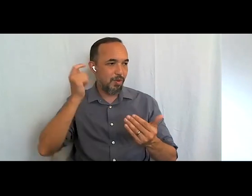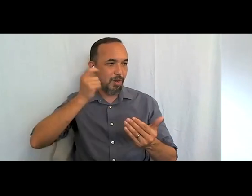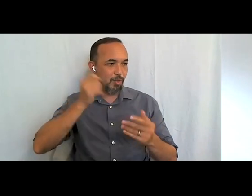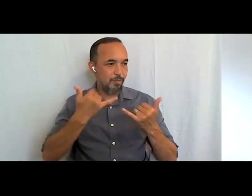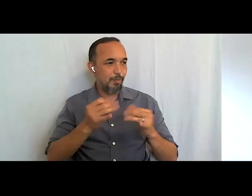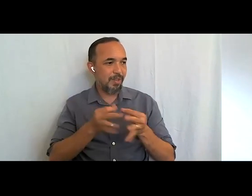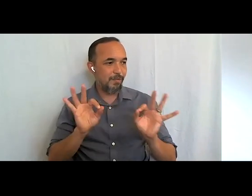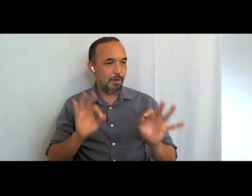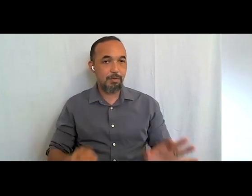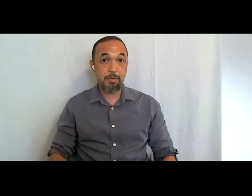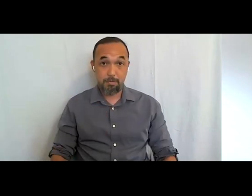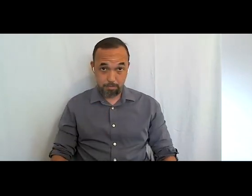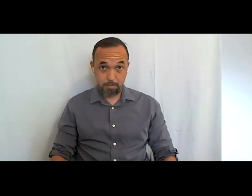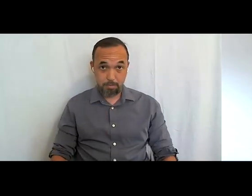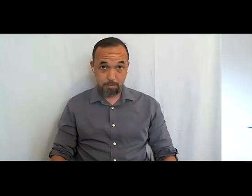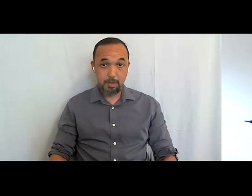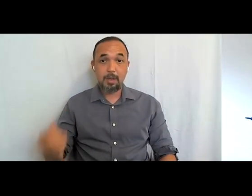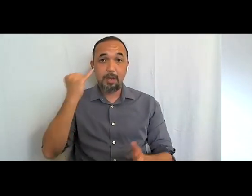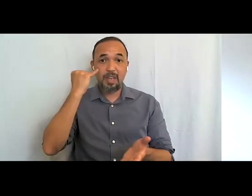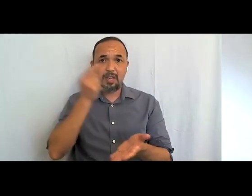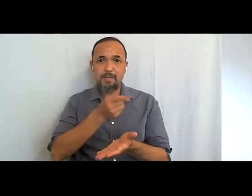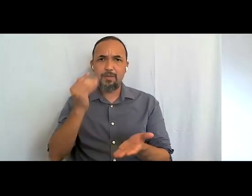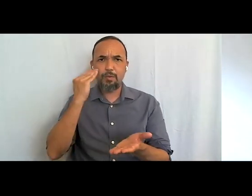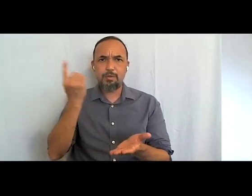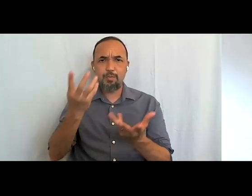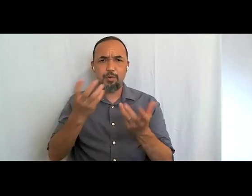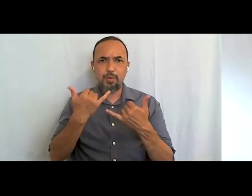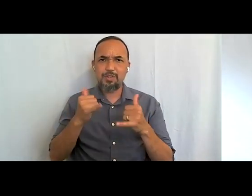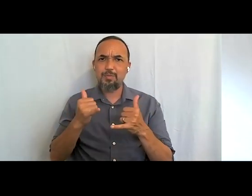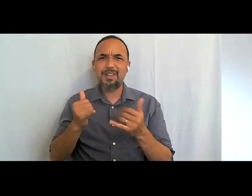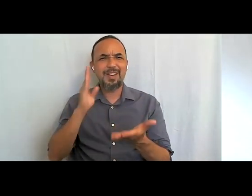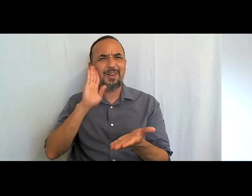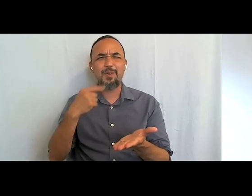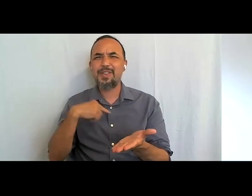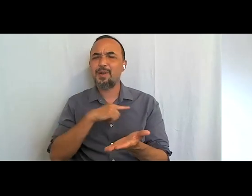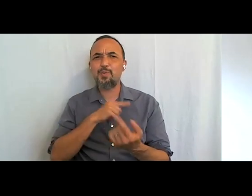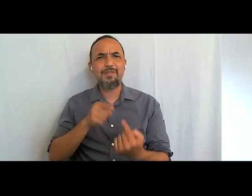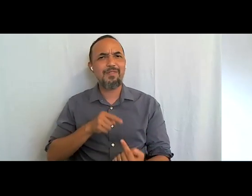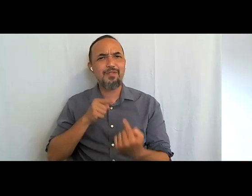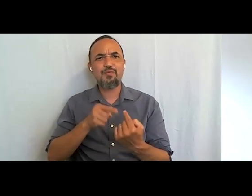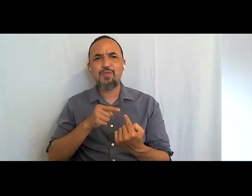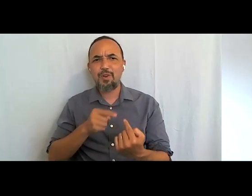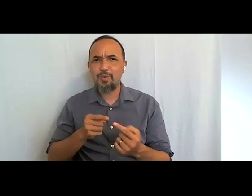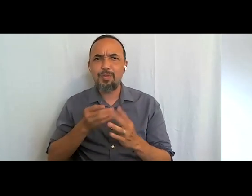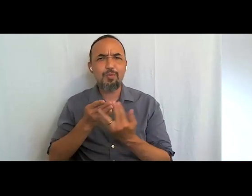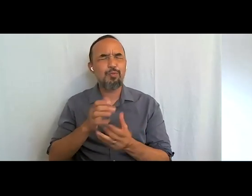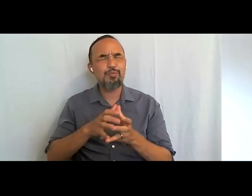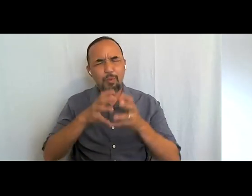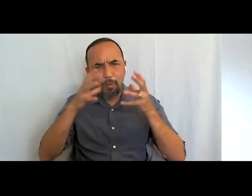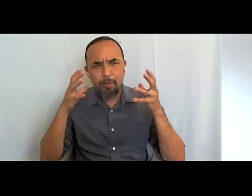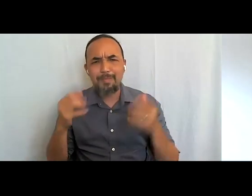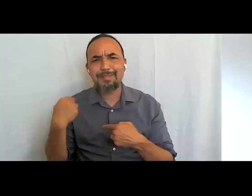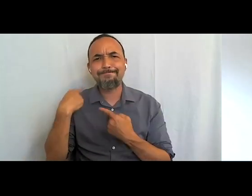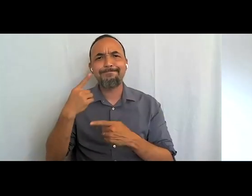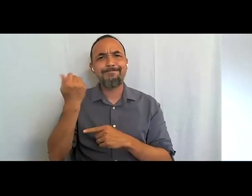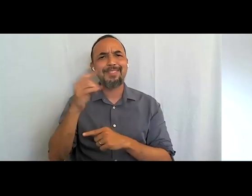they're struggling, we've struggled through so much in the past 18 months plus, and maybe for longer than that. But this